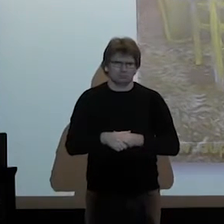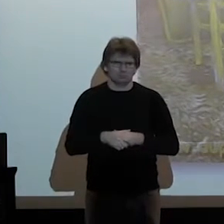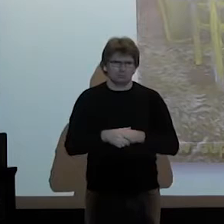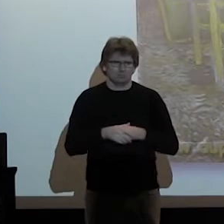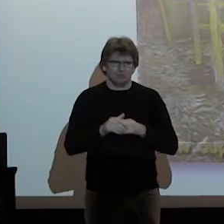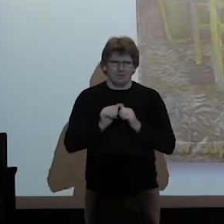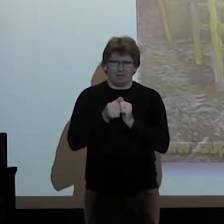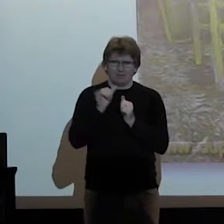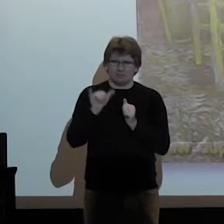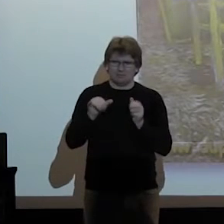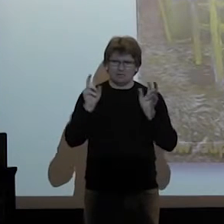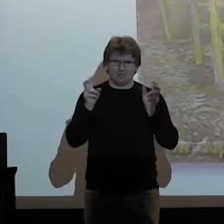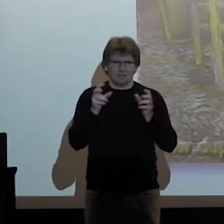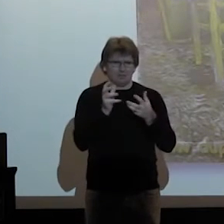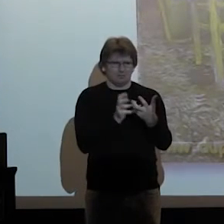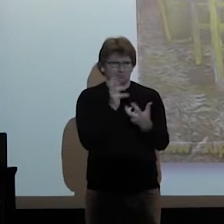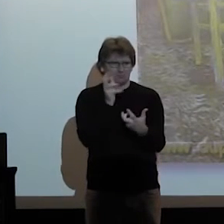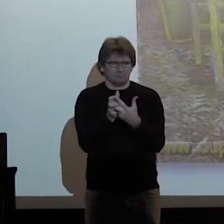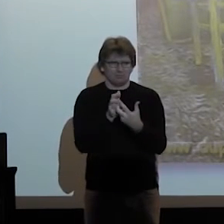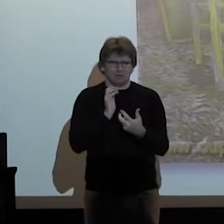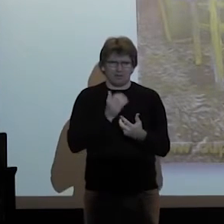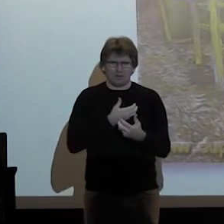Many of their brains have never been able to hear sound before,